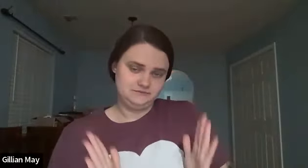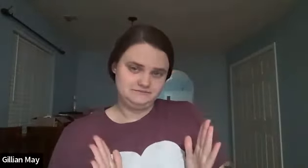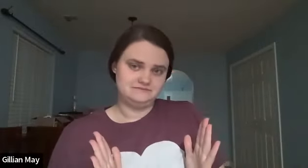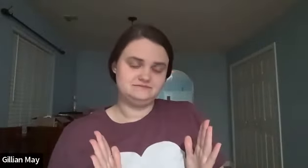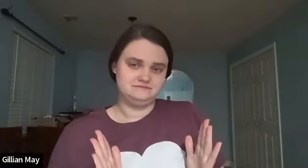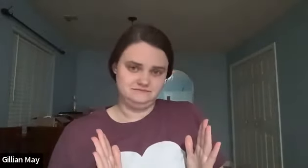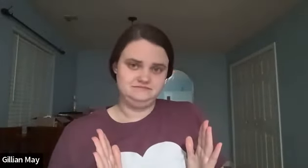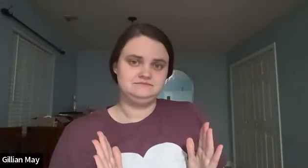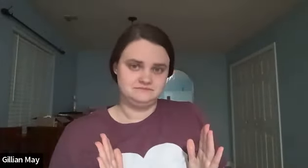teacher.